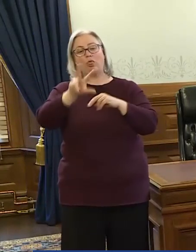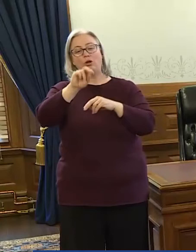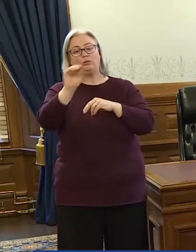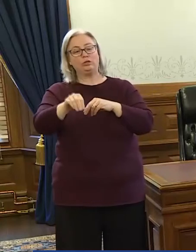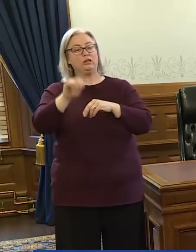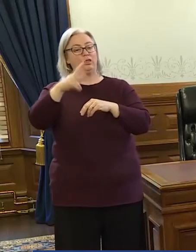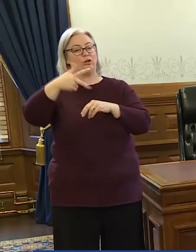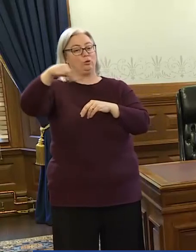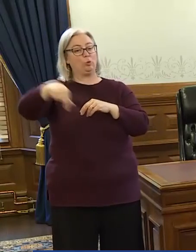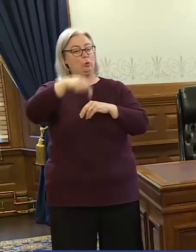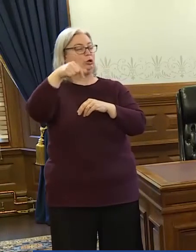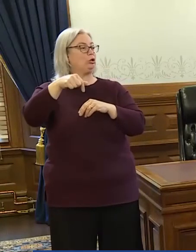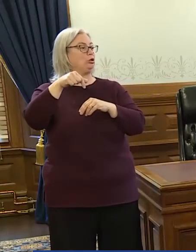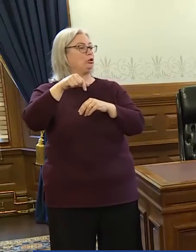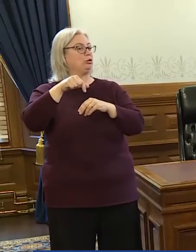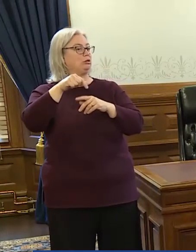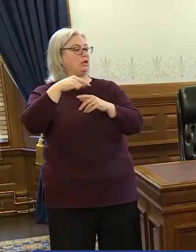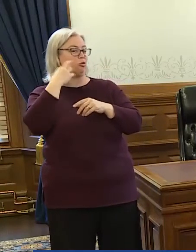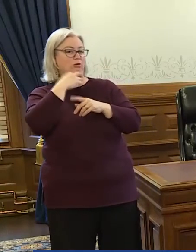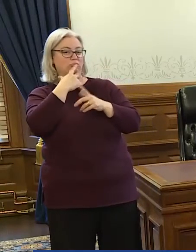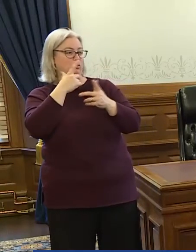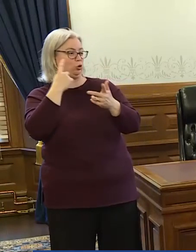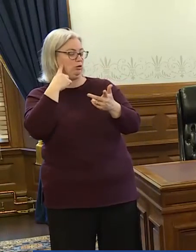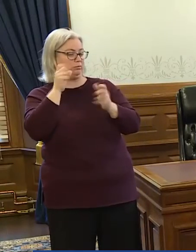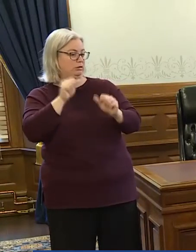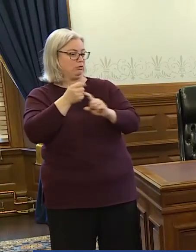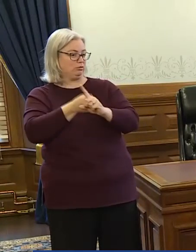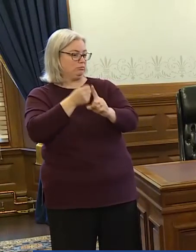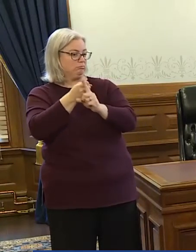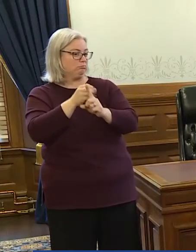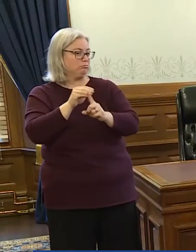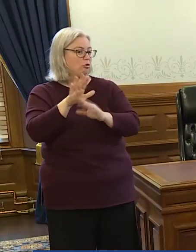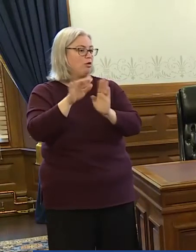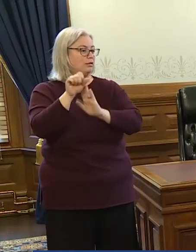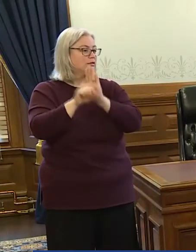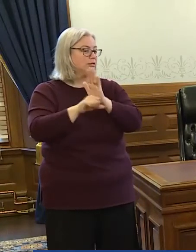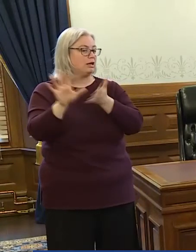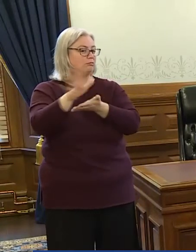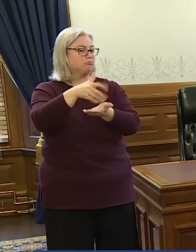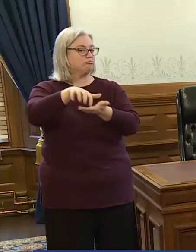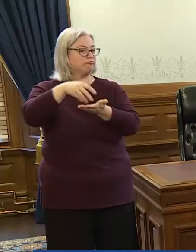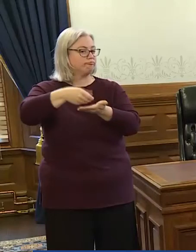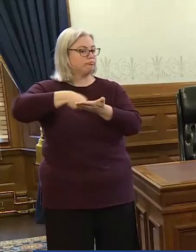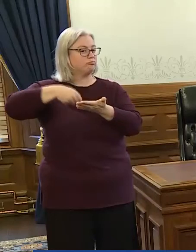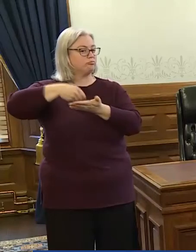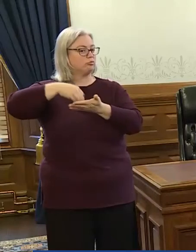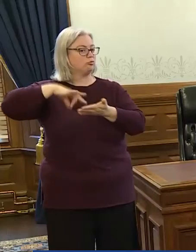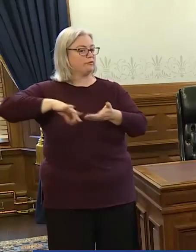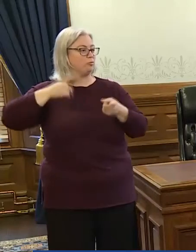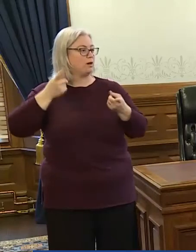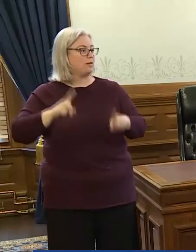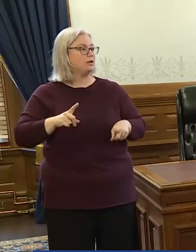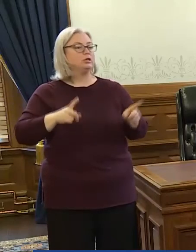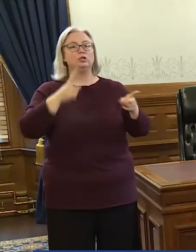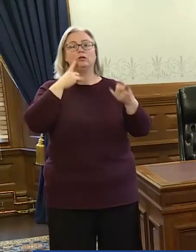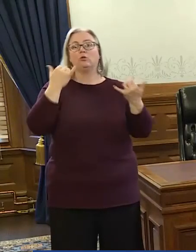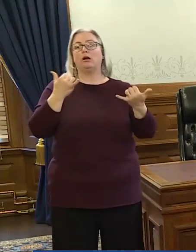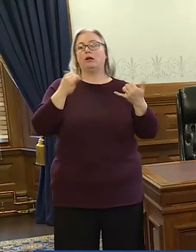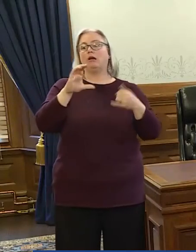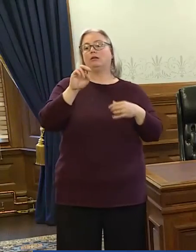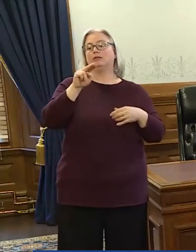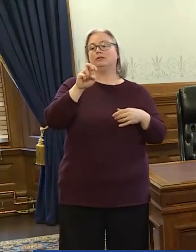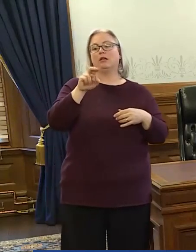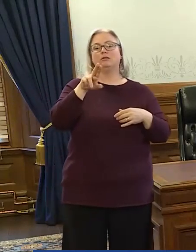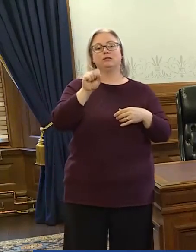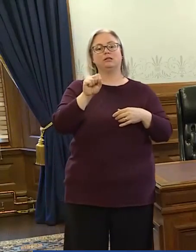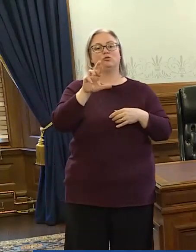because consensus revenue estimates are coming up, what are you hearing about potential effect on the state from what's happening right now? Well, as you said, the consensus revenue group will be